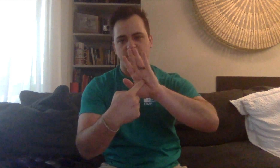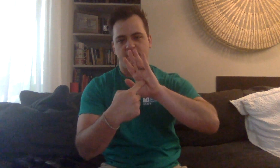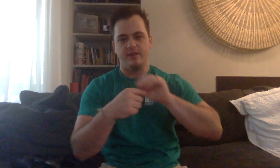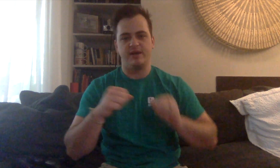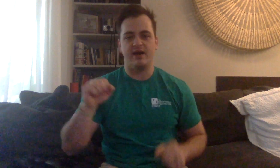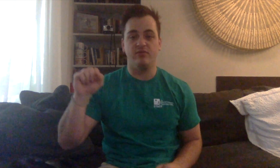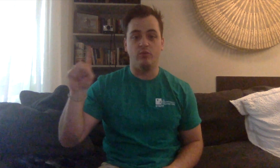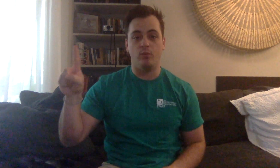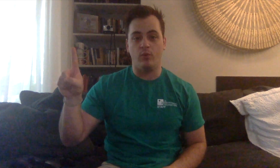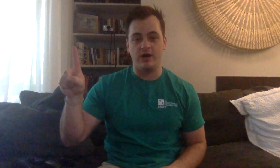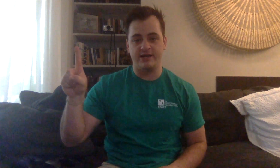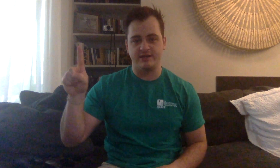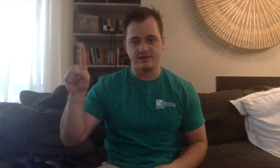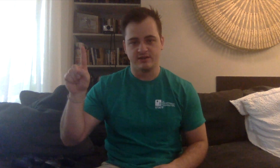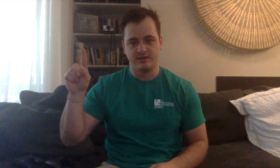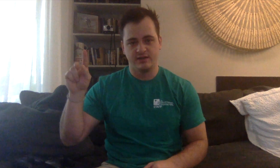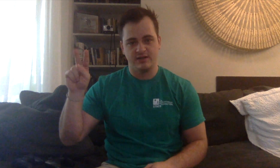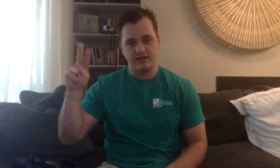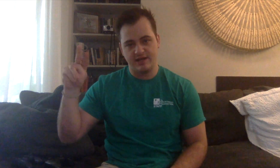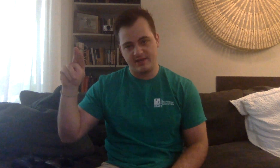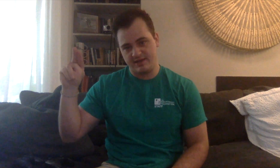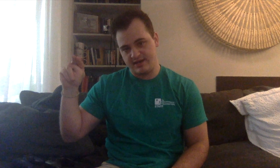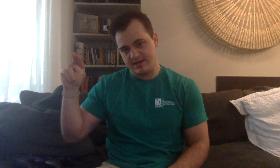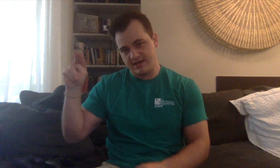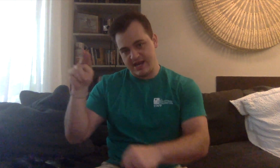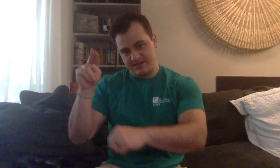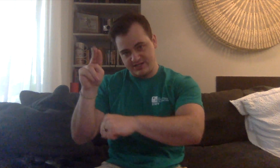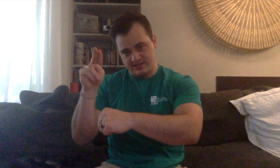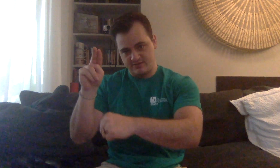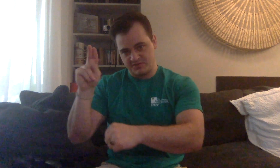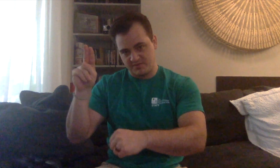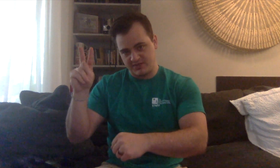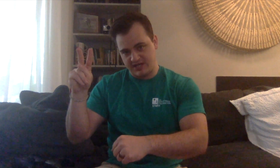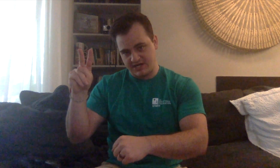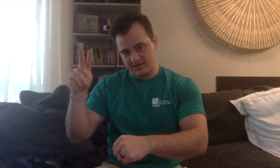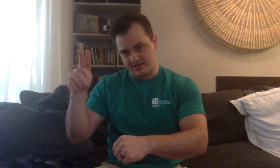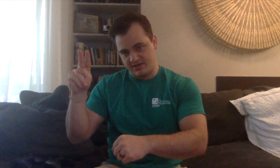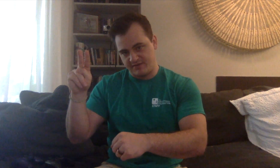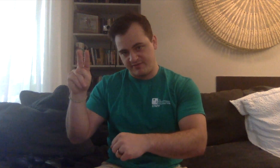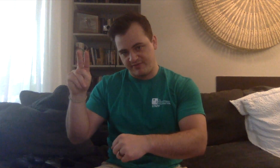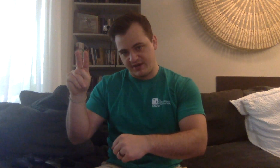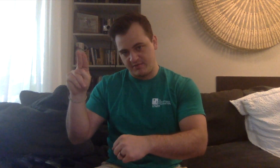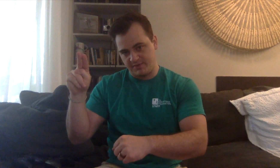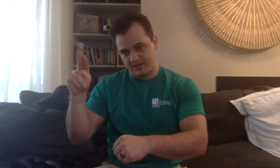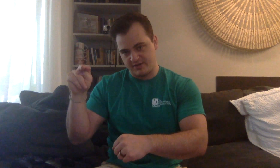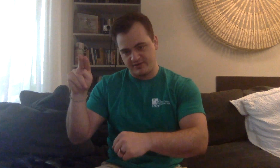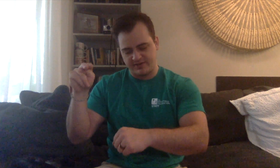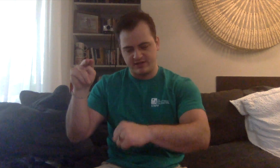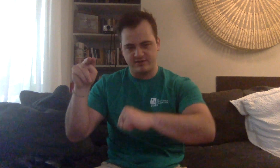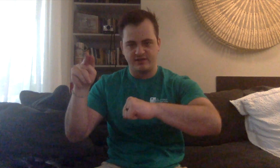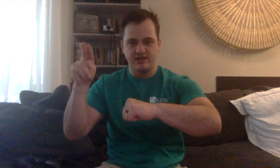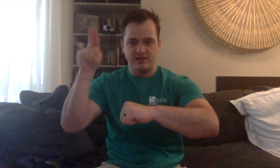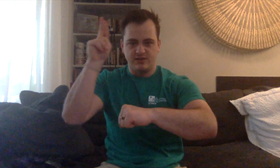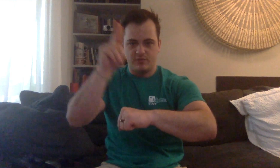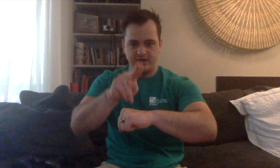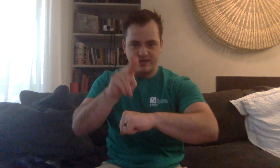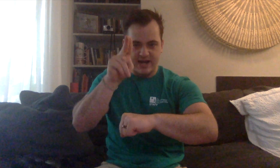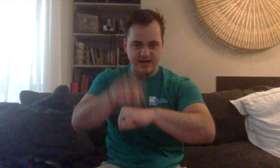Then we have one, and then nation. Remember, you got your thumb up under those fingers. One